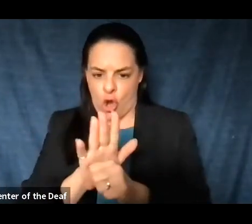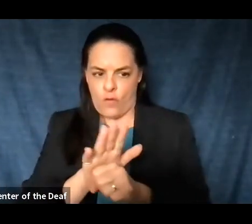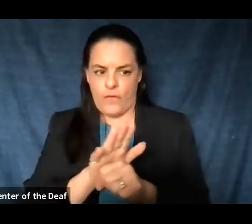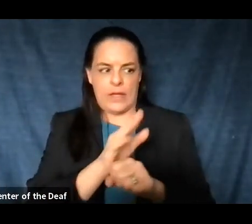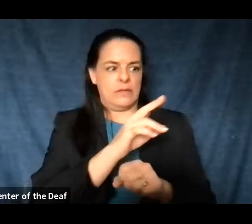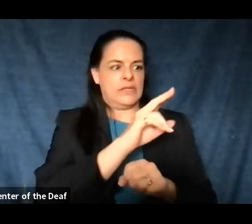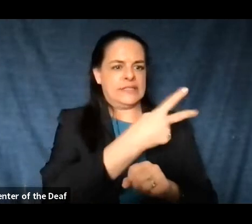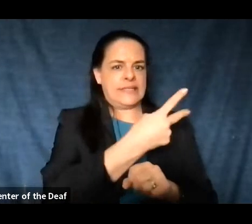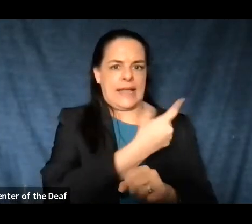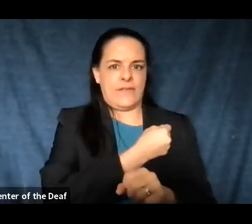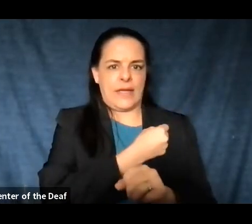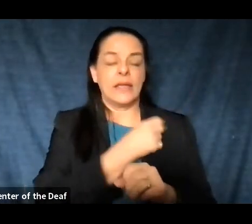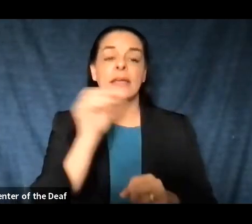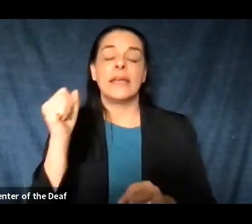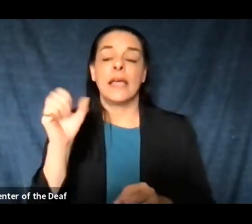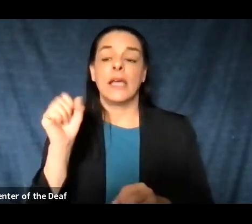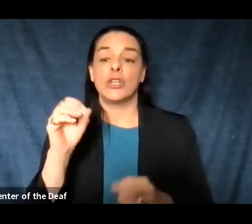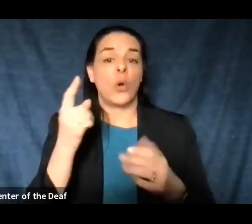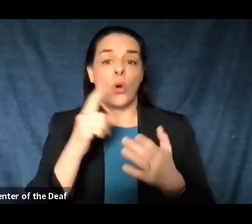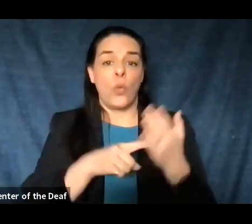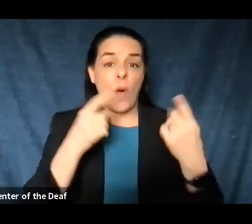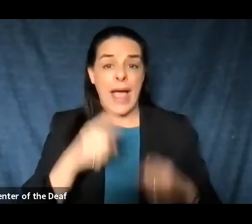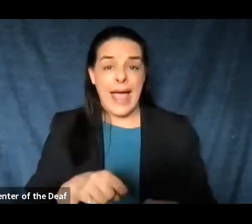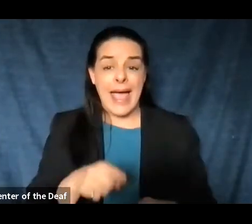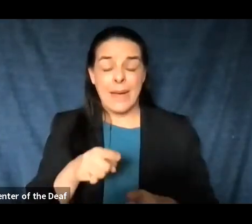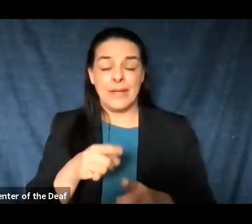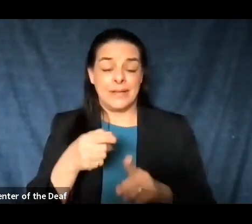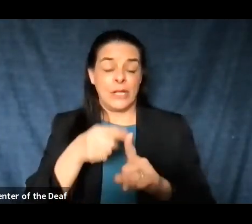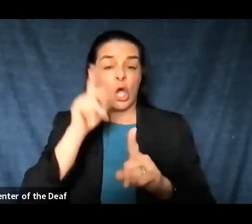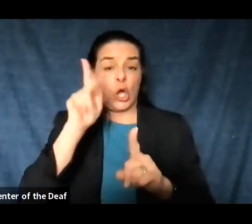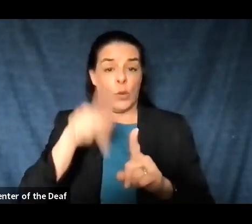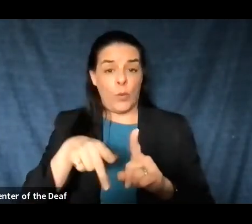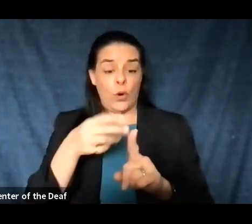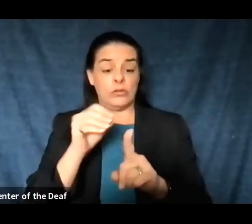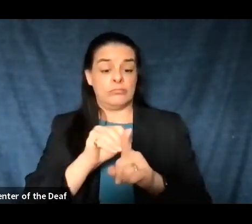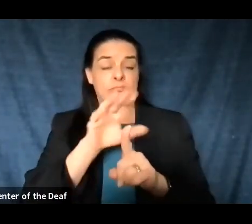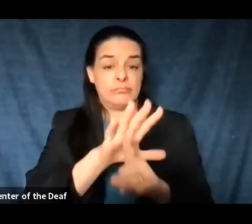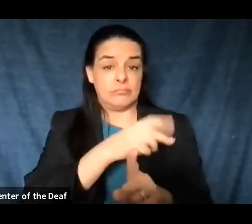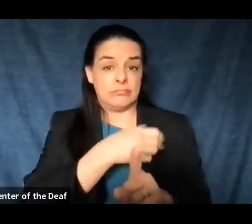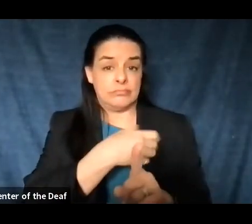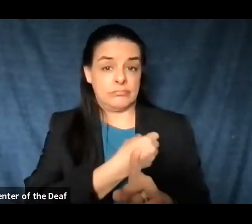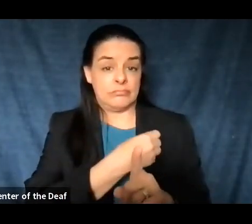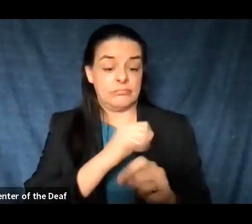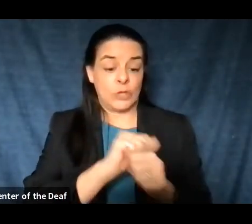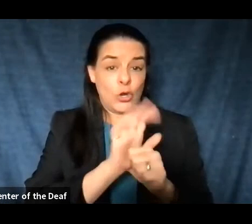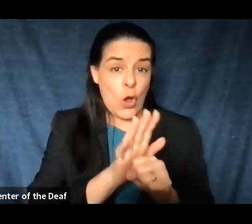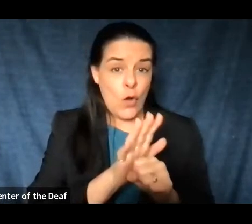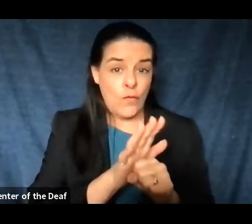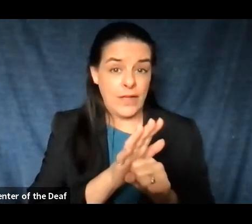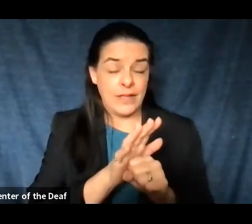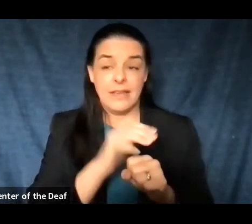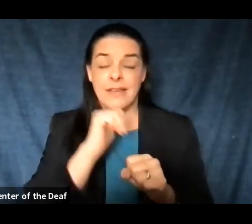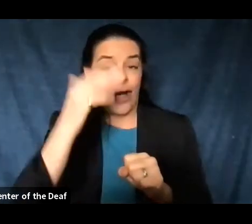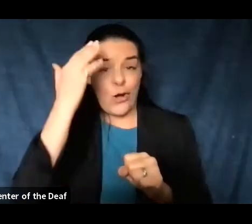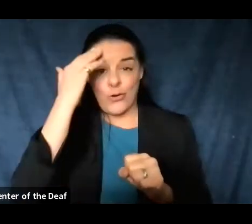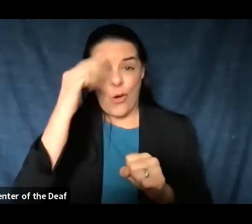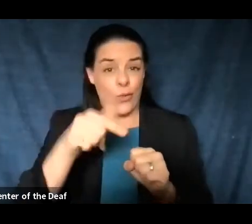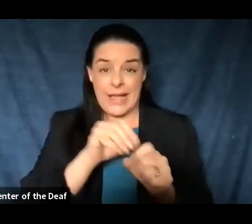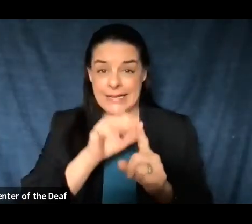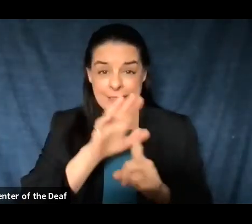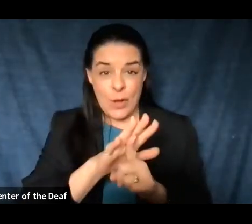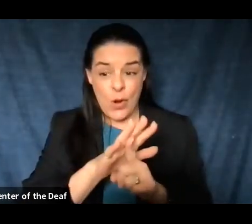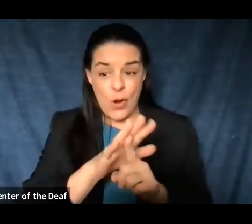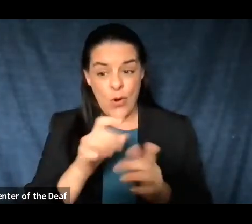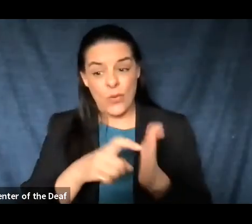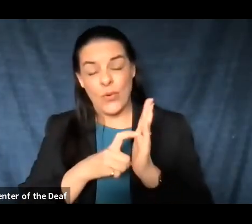I mean, the way that happens is somebody gets exposed to COVID before they get vaccinated. They don't know they got exposed. They get vaccinated. It takes a couple of weeks for the